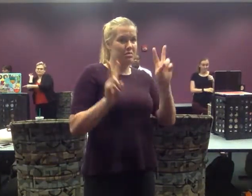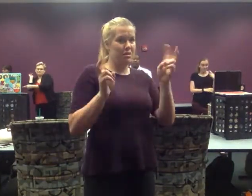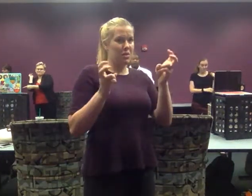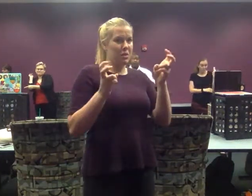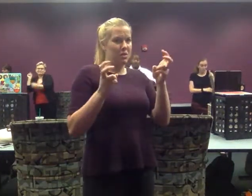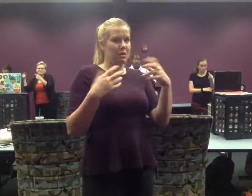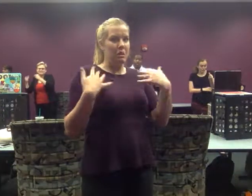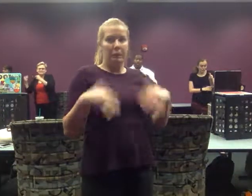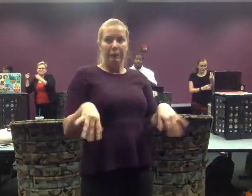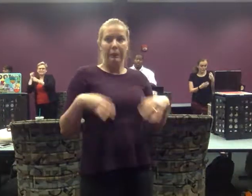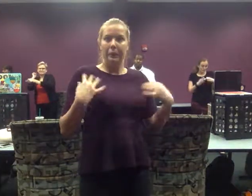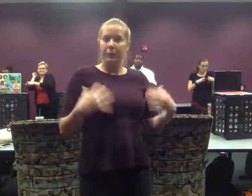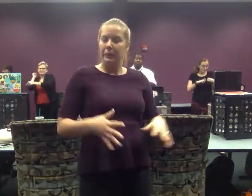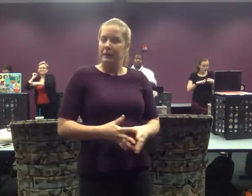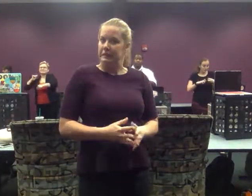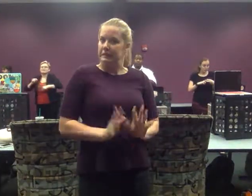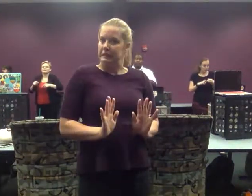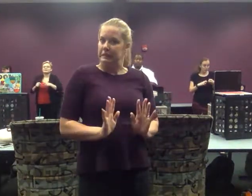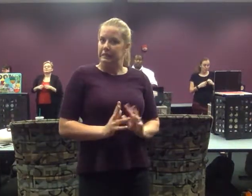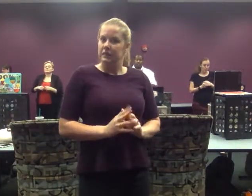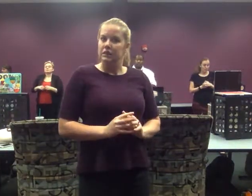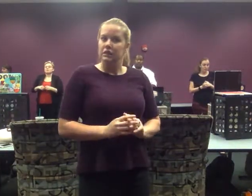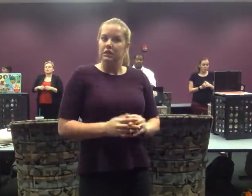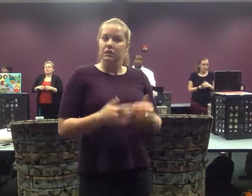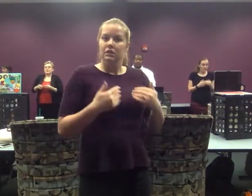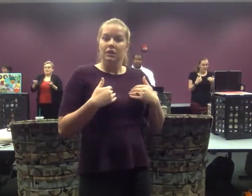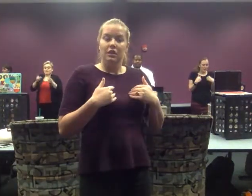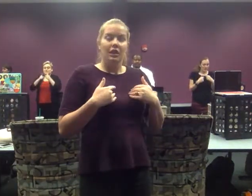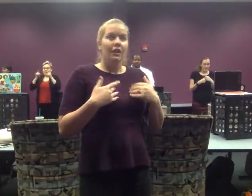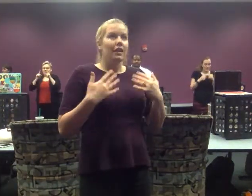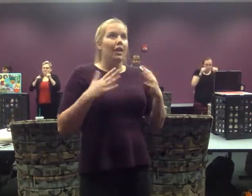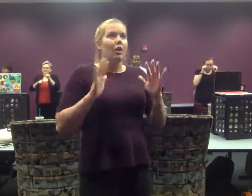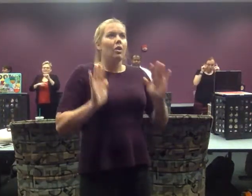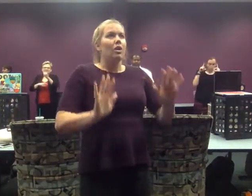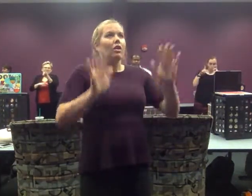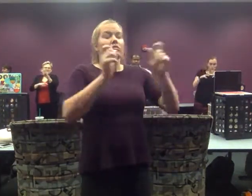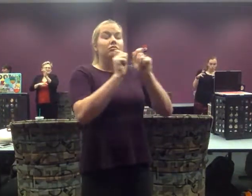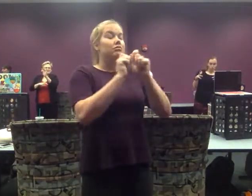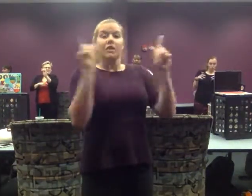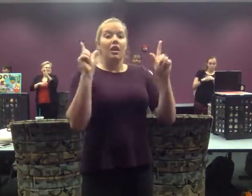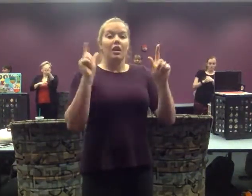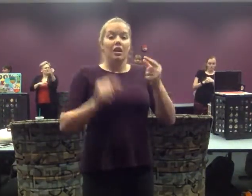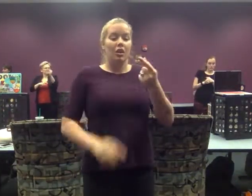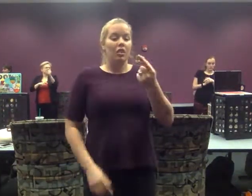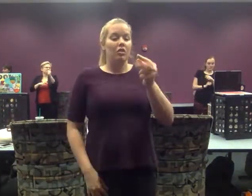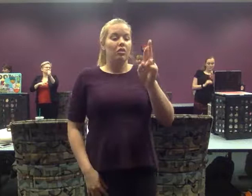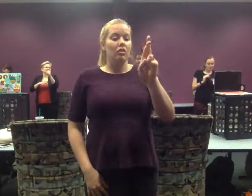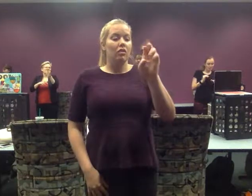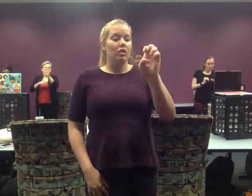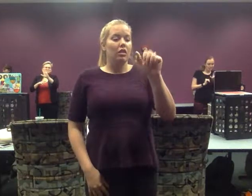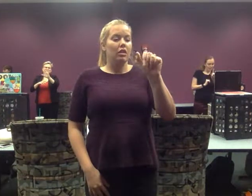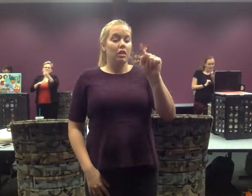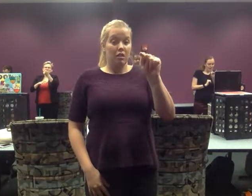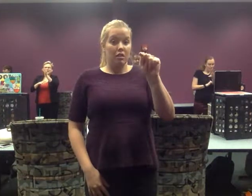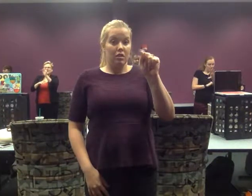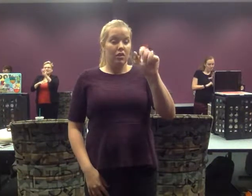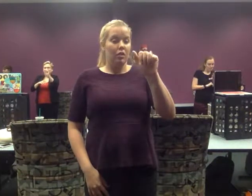something called the Great Awakening, the late 1800s. You say, well, what does that have to do with the rest of us? Well,